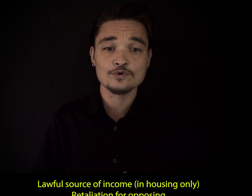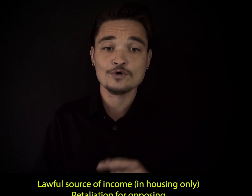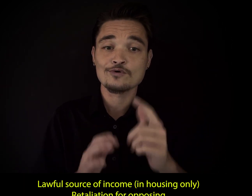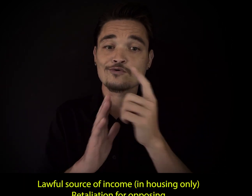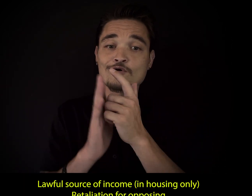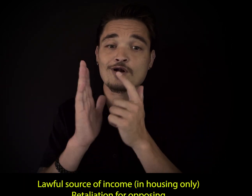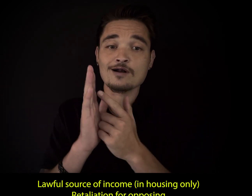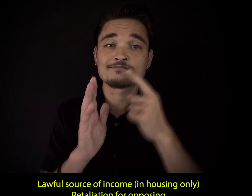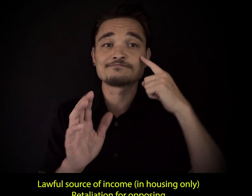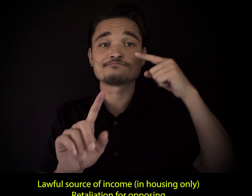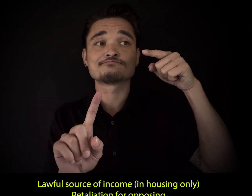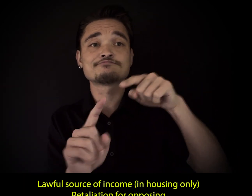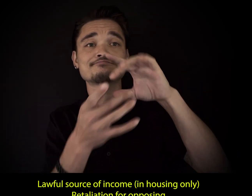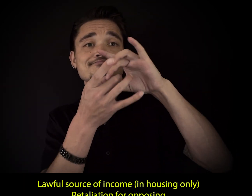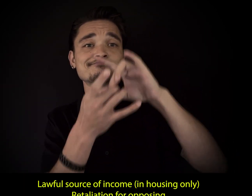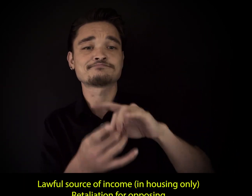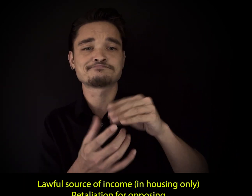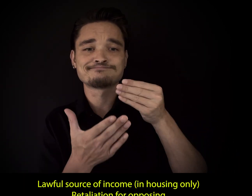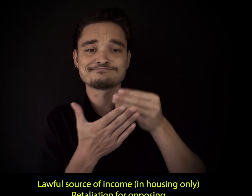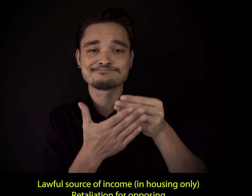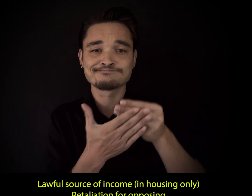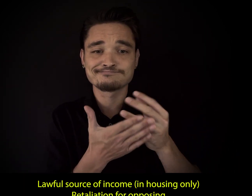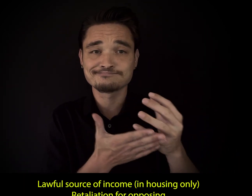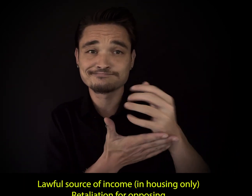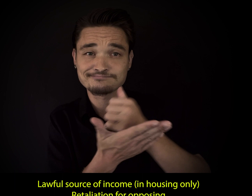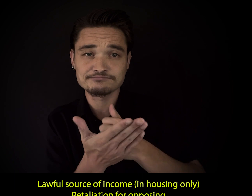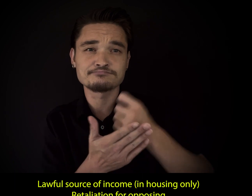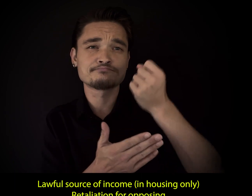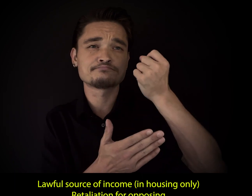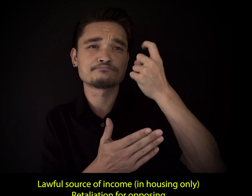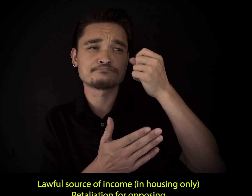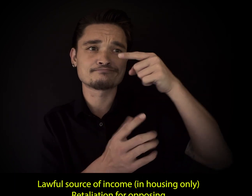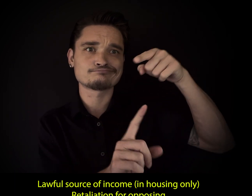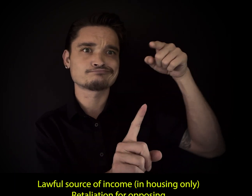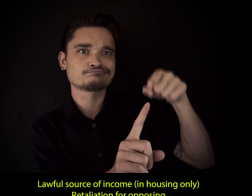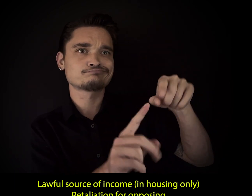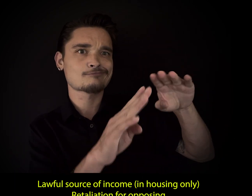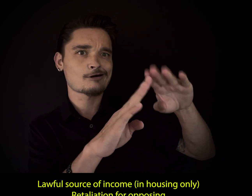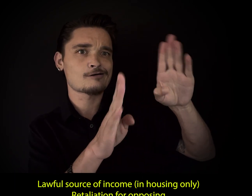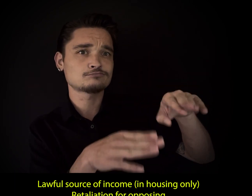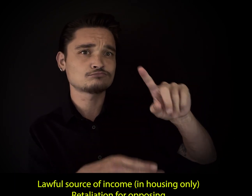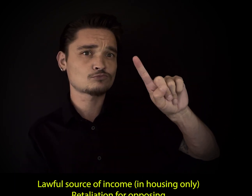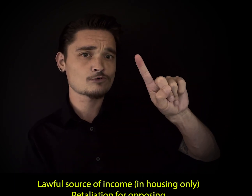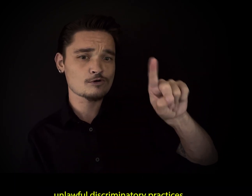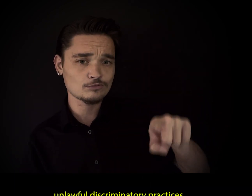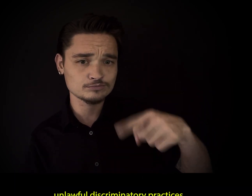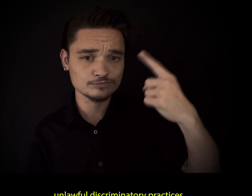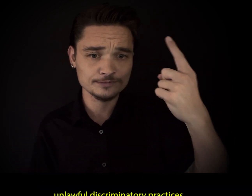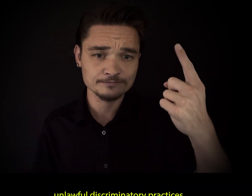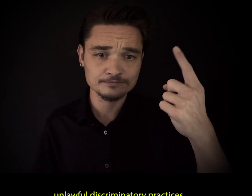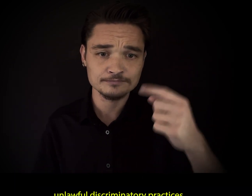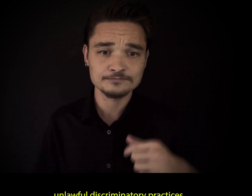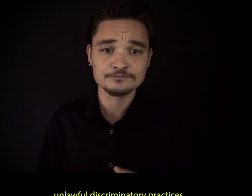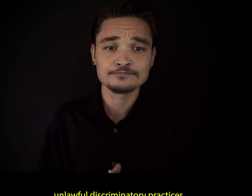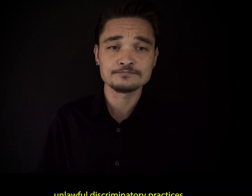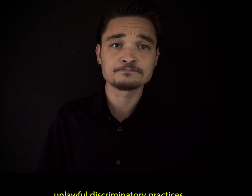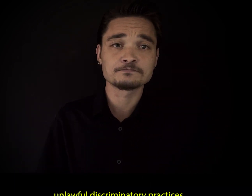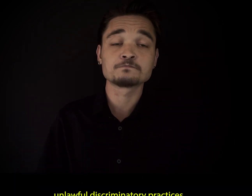lawful source of income, in housing only, or retaliation for opposing unlawful discriminatory